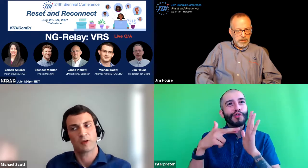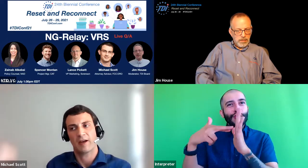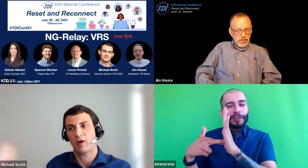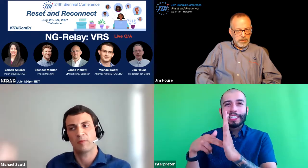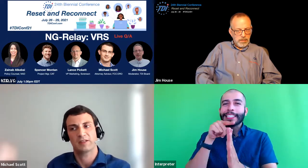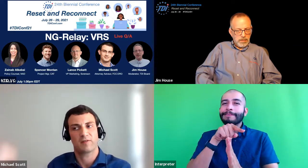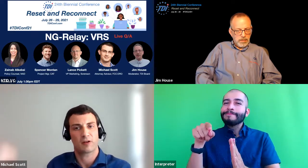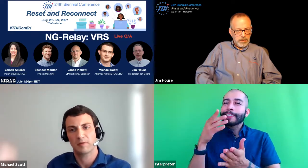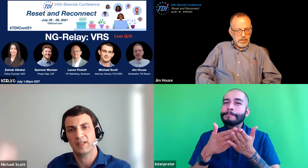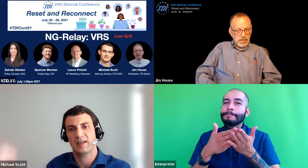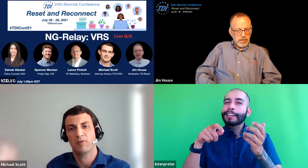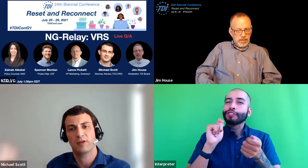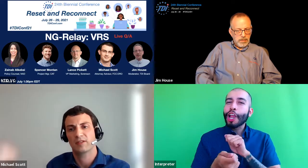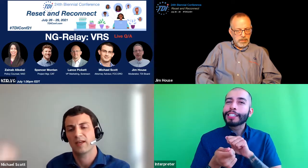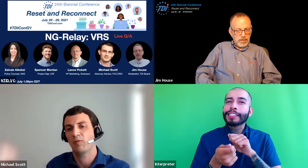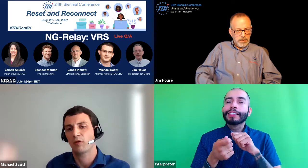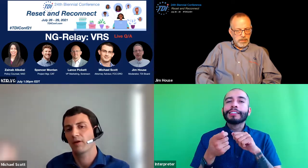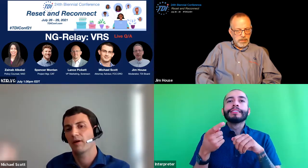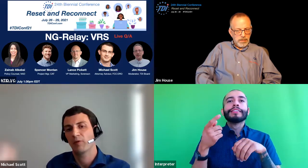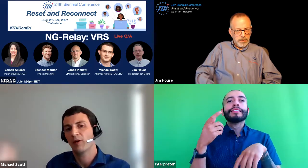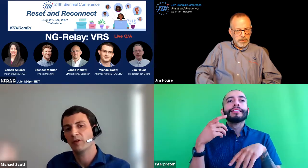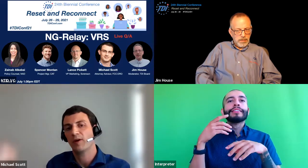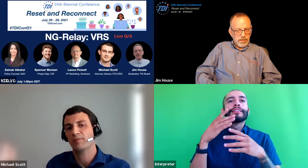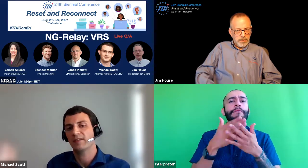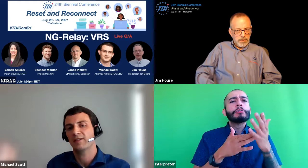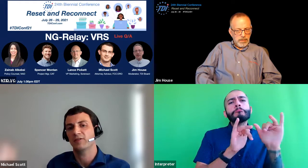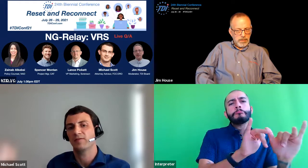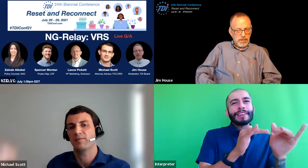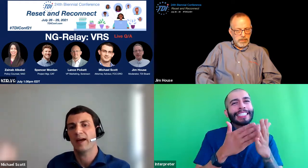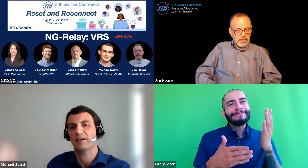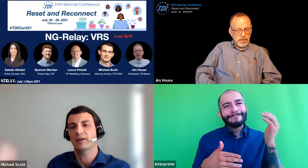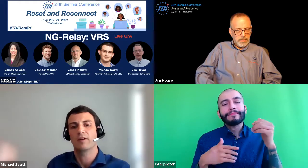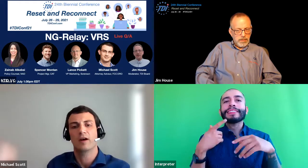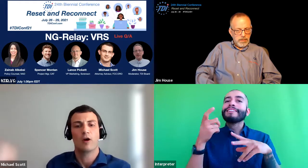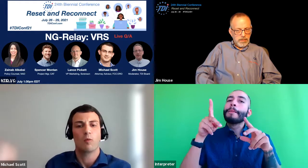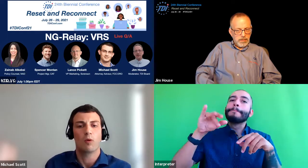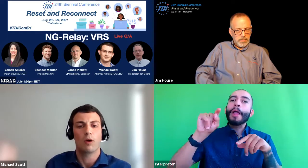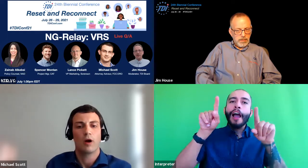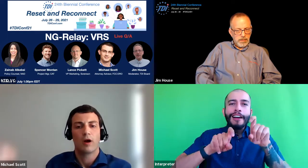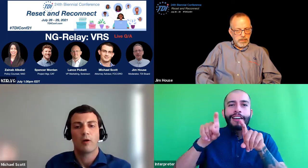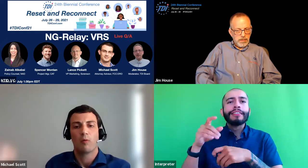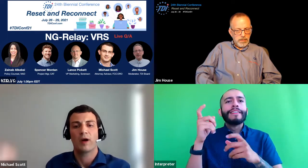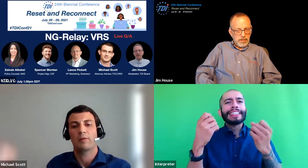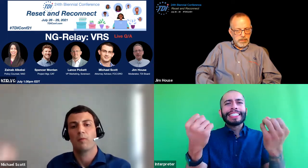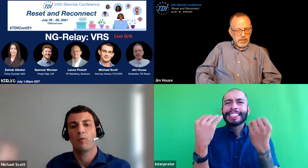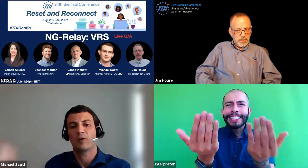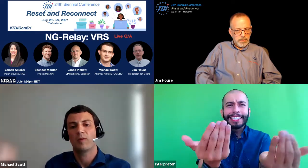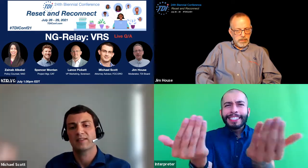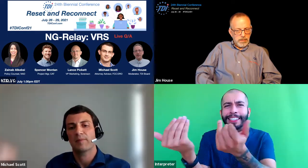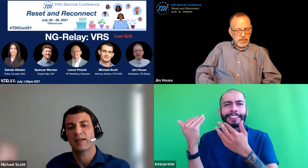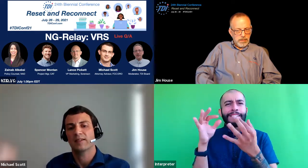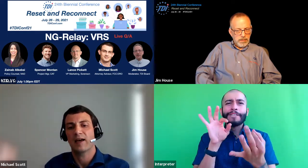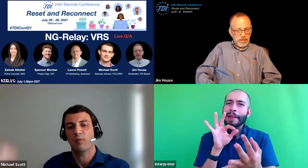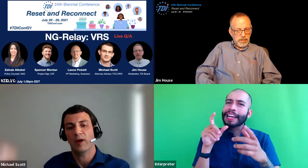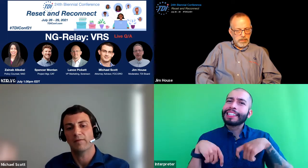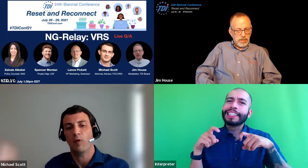are where they are because of our competing inputs. But we always welcome that additional feedback of what could we